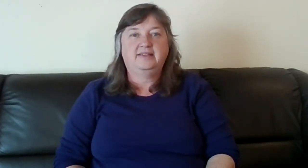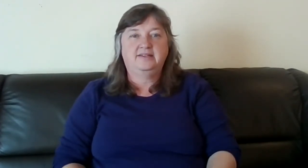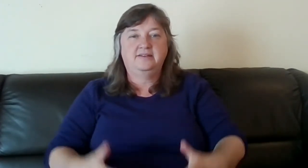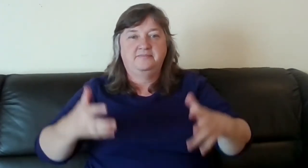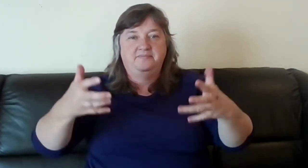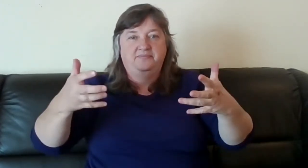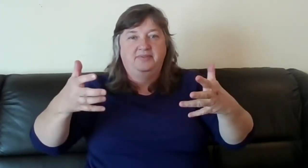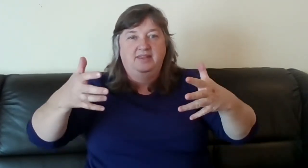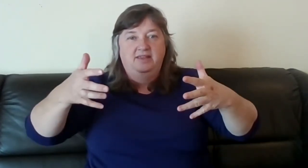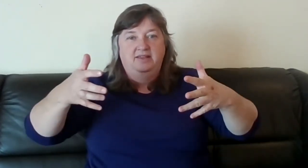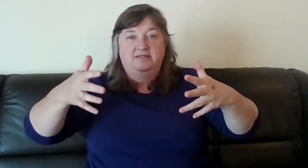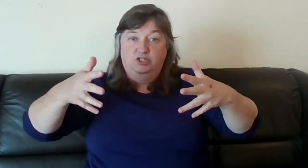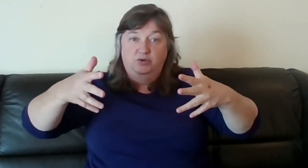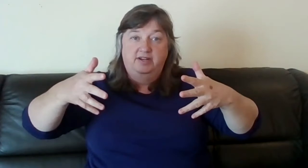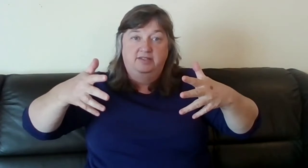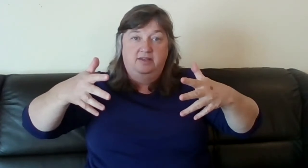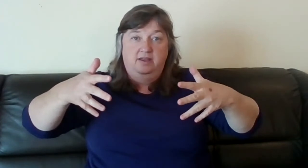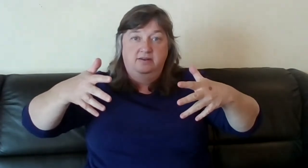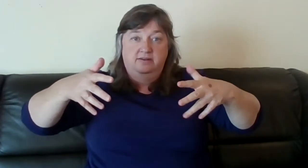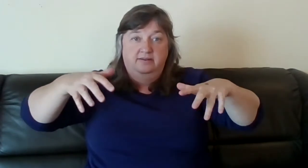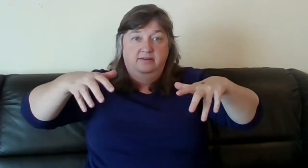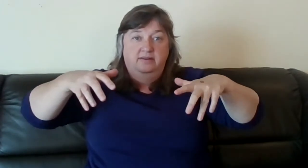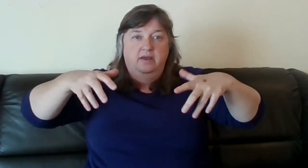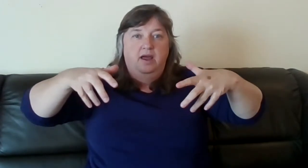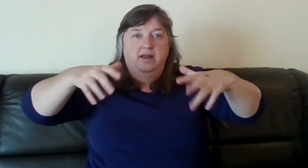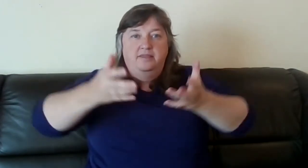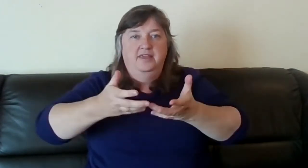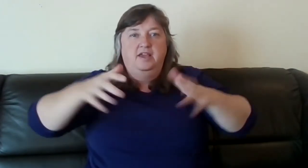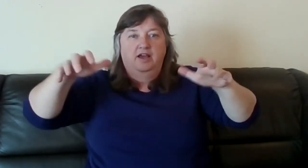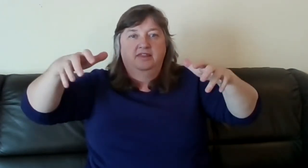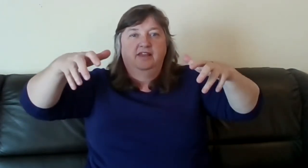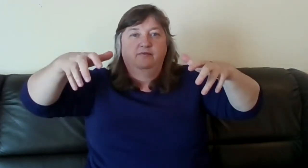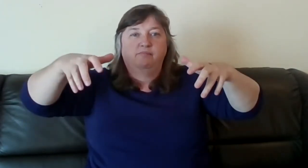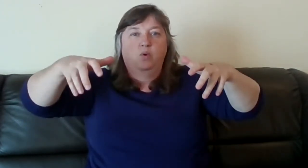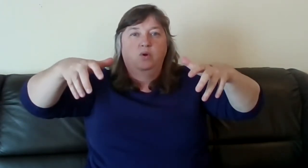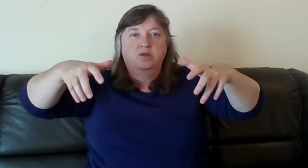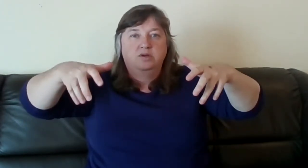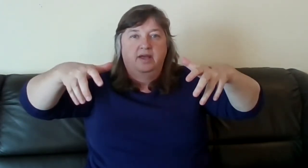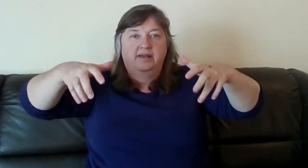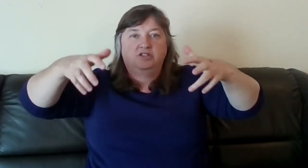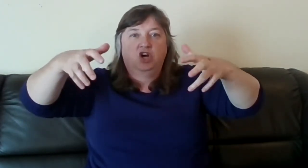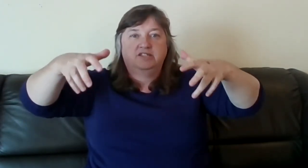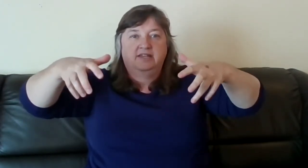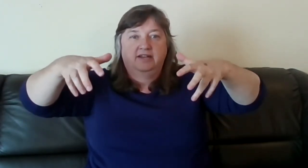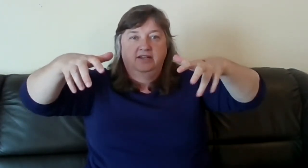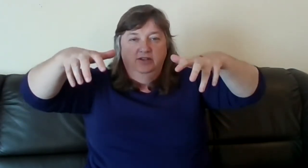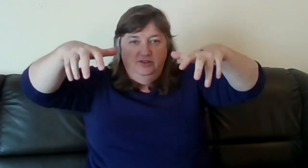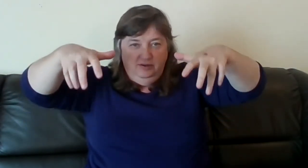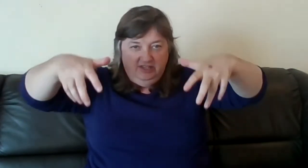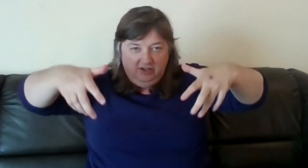Salad. It's a two-handed sign, and think of a bowl and tossing it. So you stick your